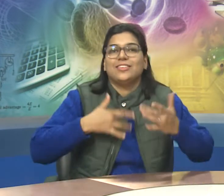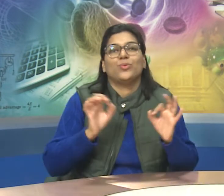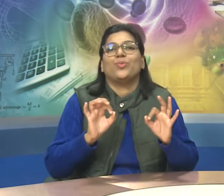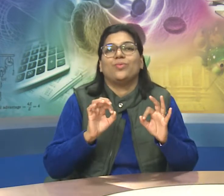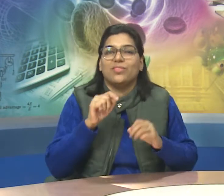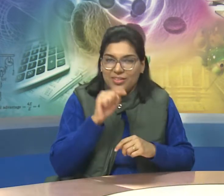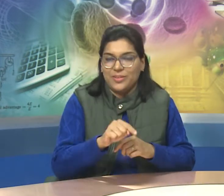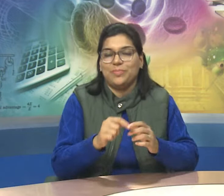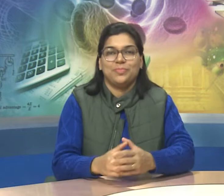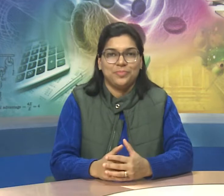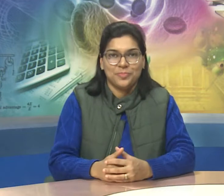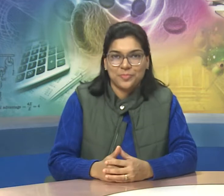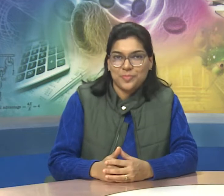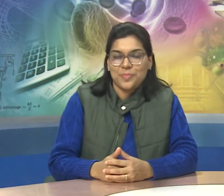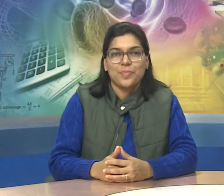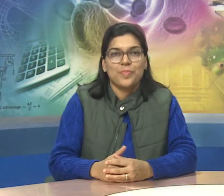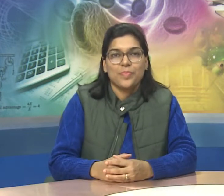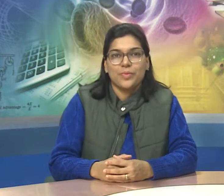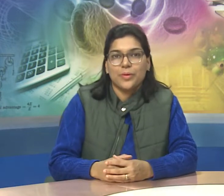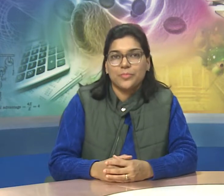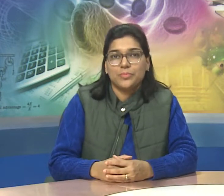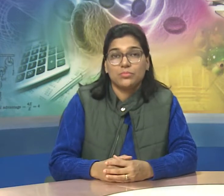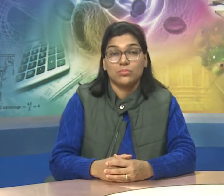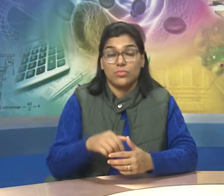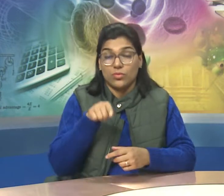subject itself.